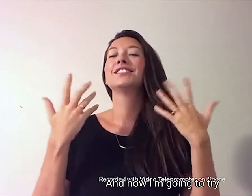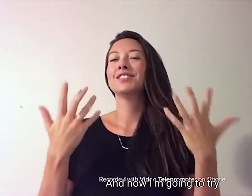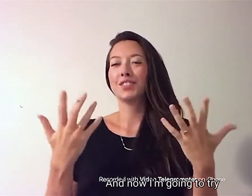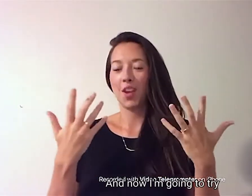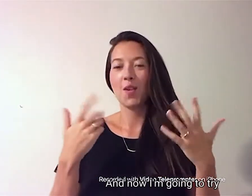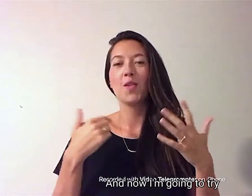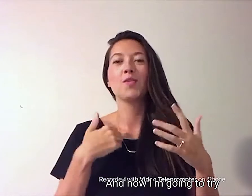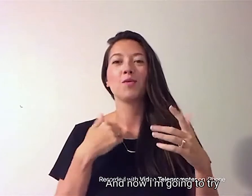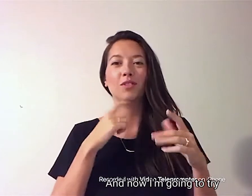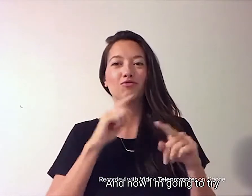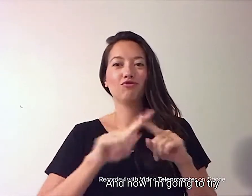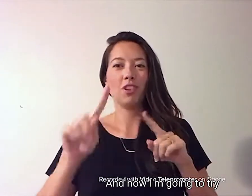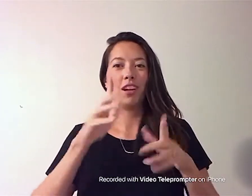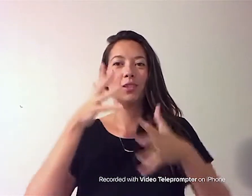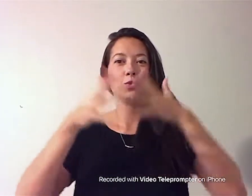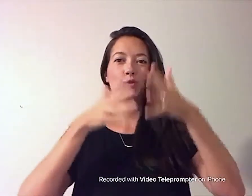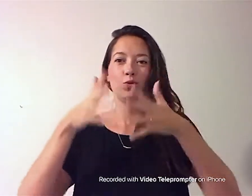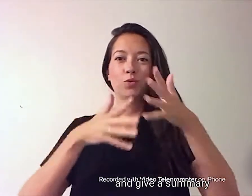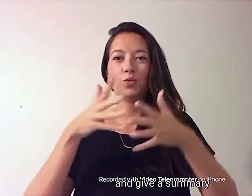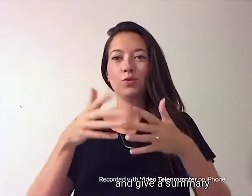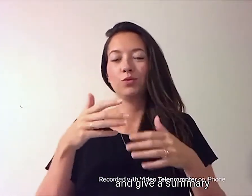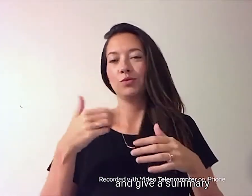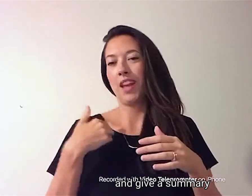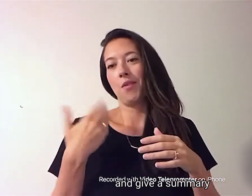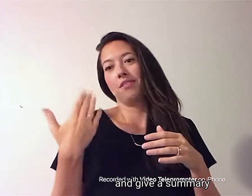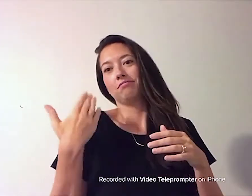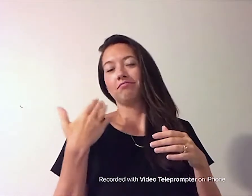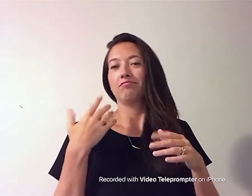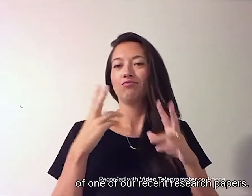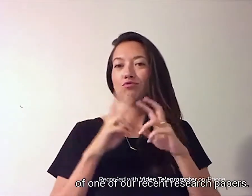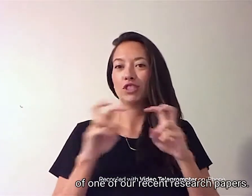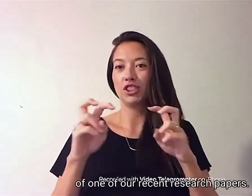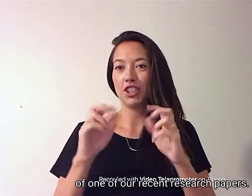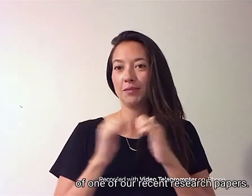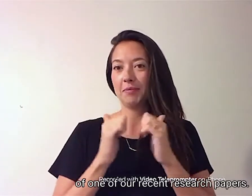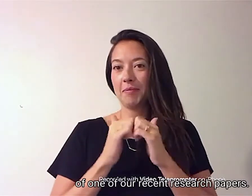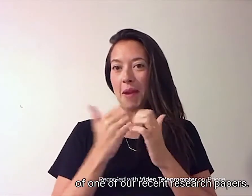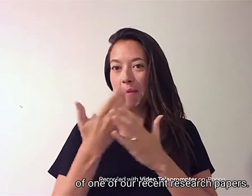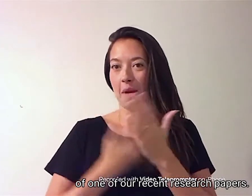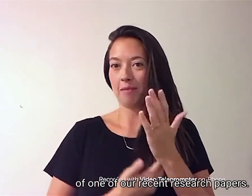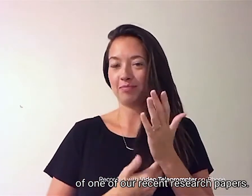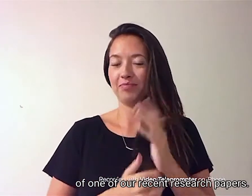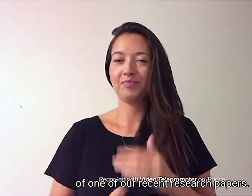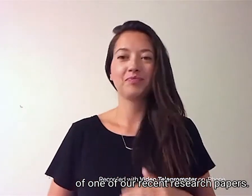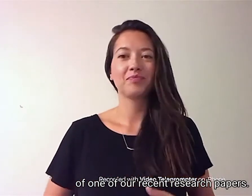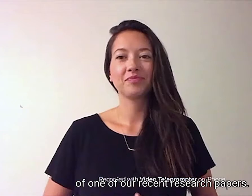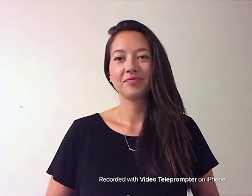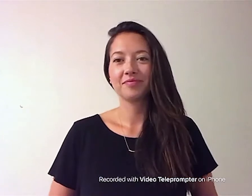And now I'm going to try and give a summary of one of our recent research papers.